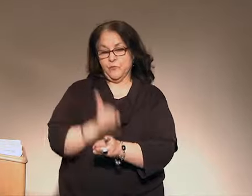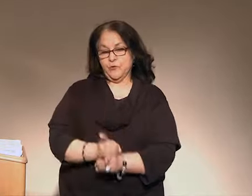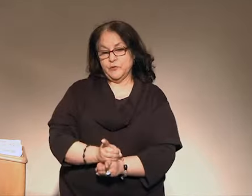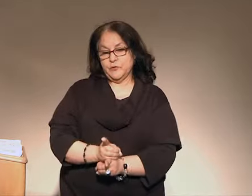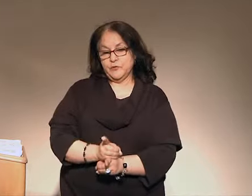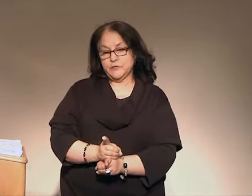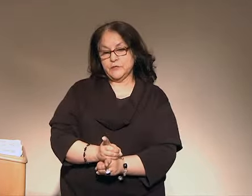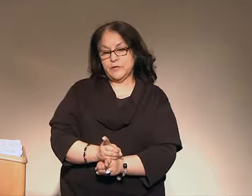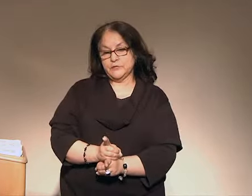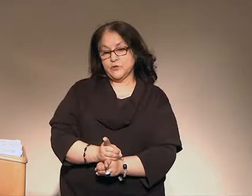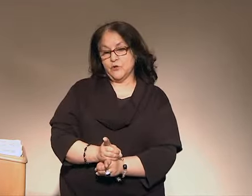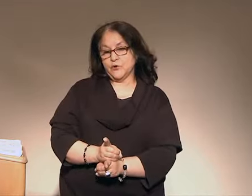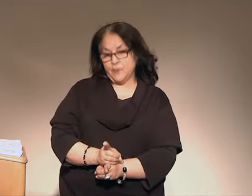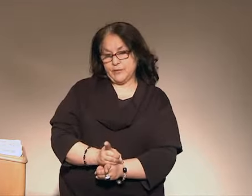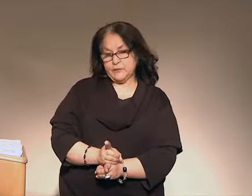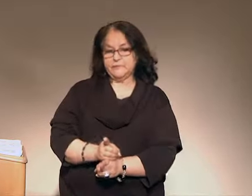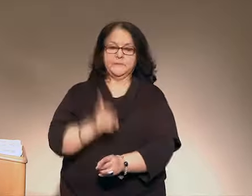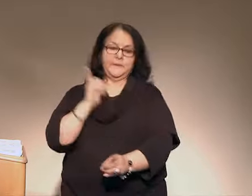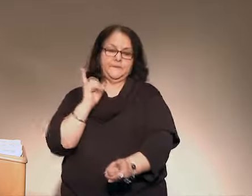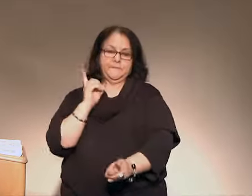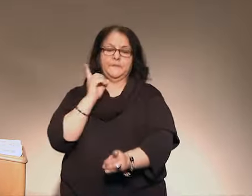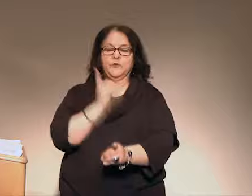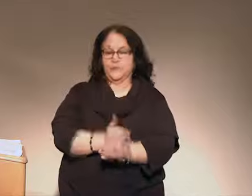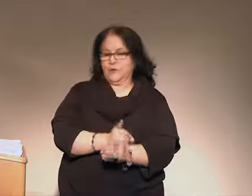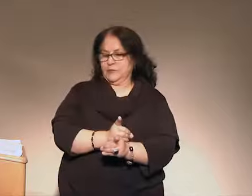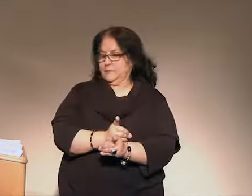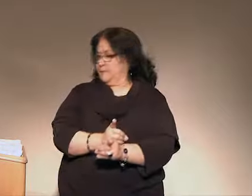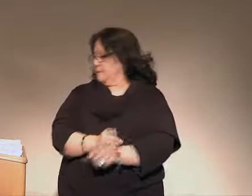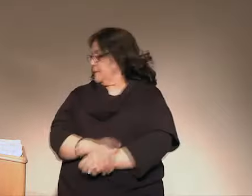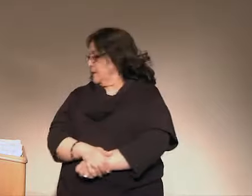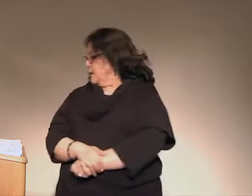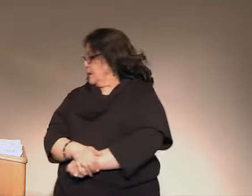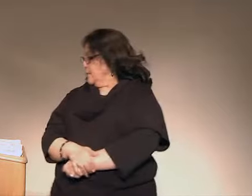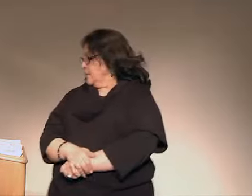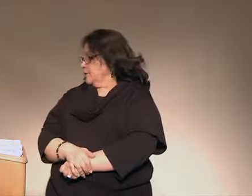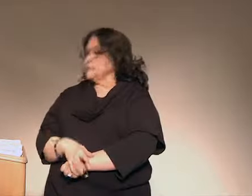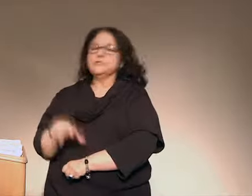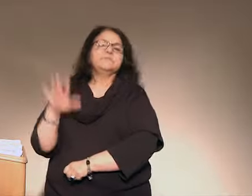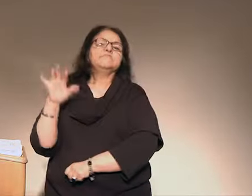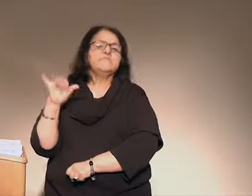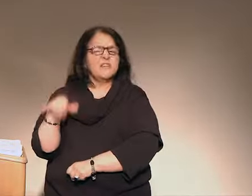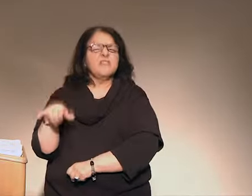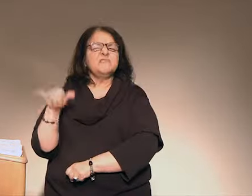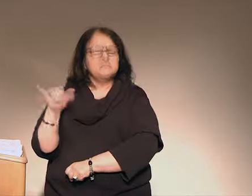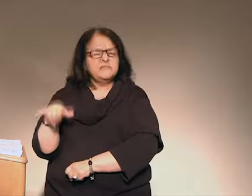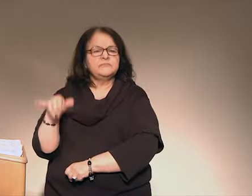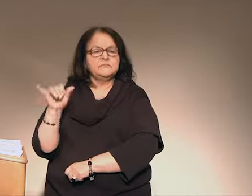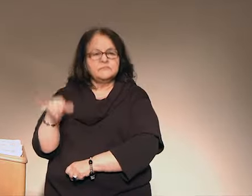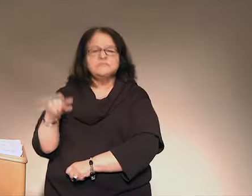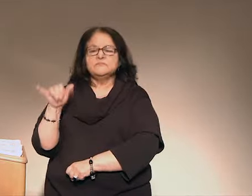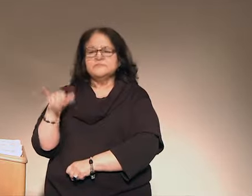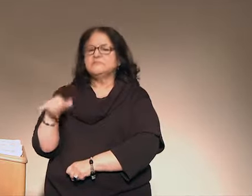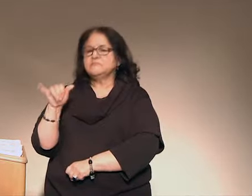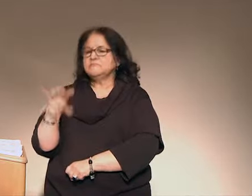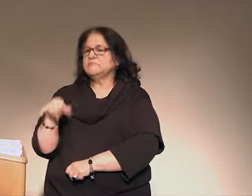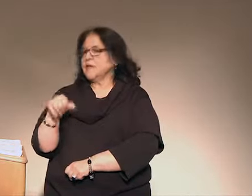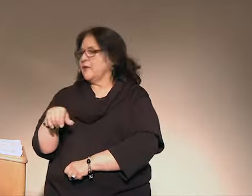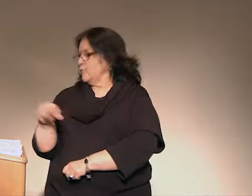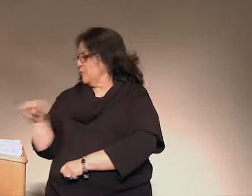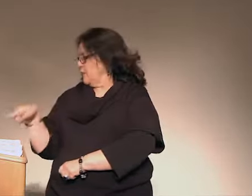word, and it's called correct. Correct. The next one is yeah. And the one right